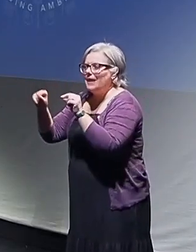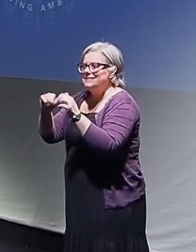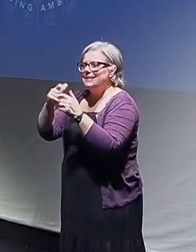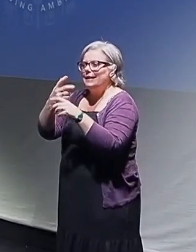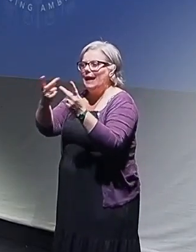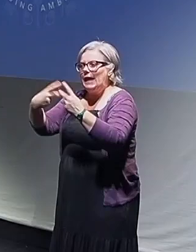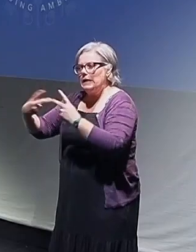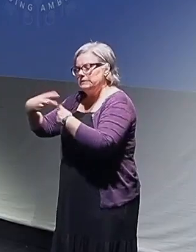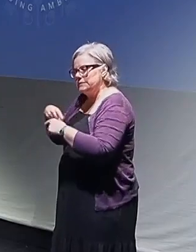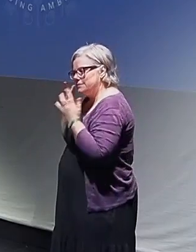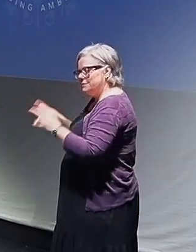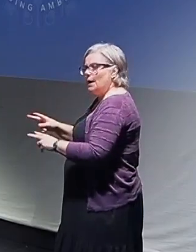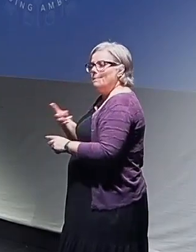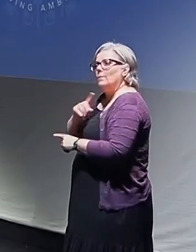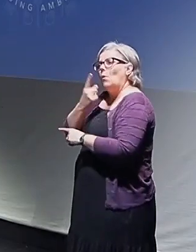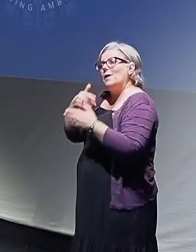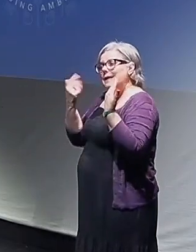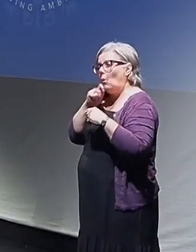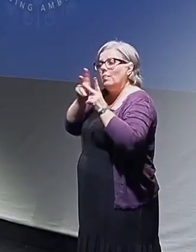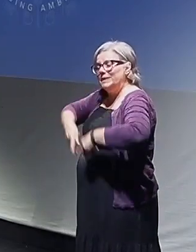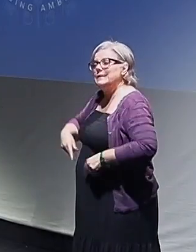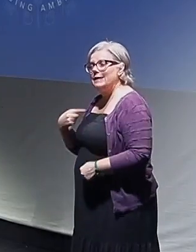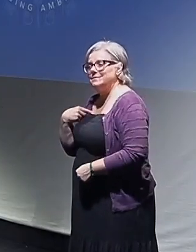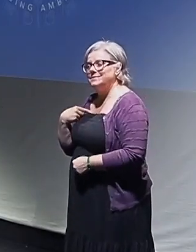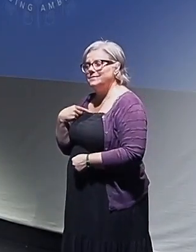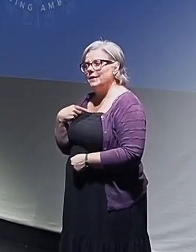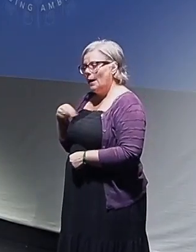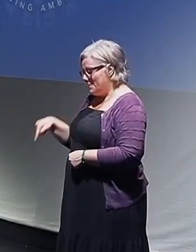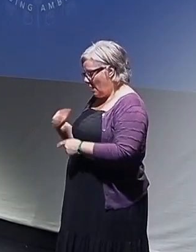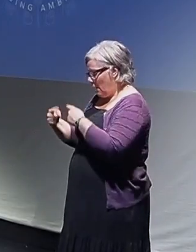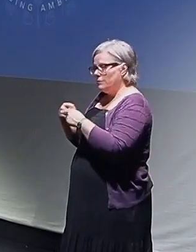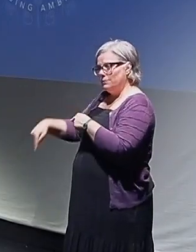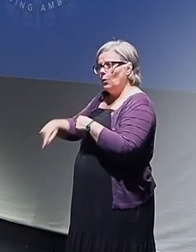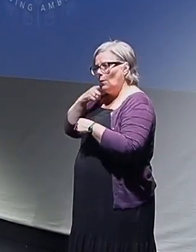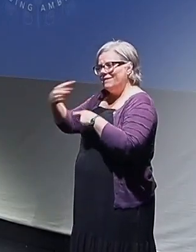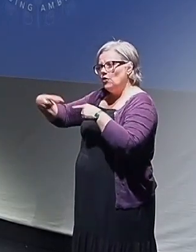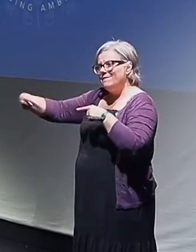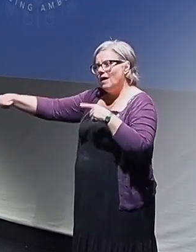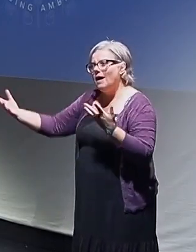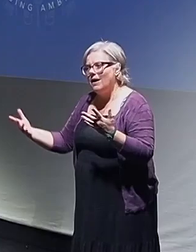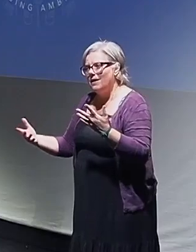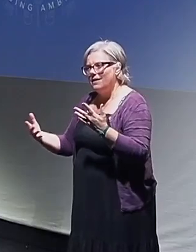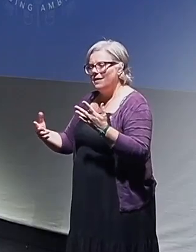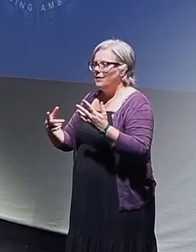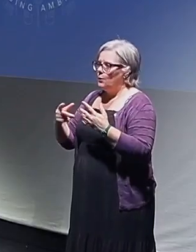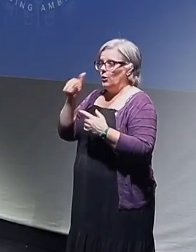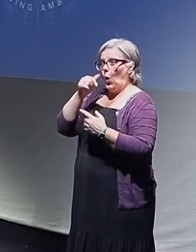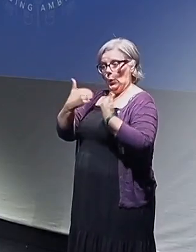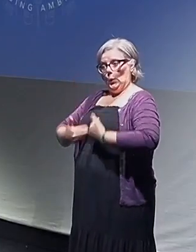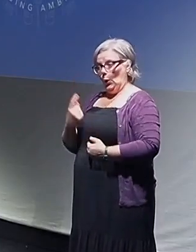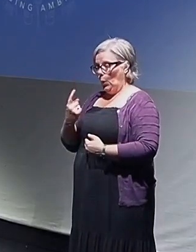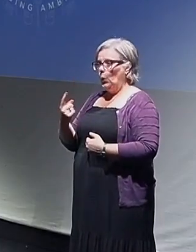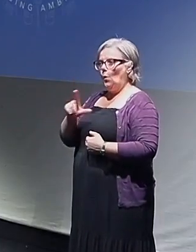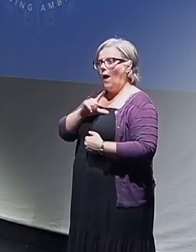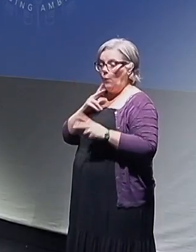but I'll be dead one day, and the thing about art is that it lives forever. The reason we know who we are is the art we left behind.